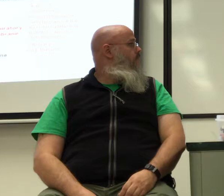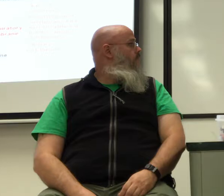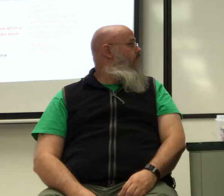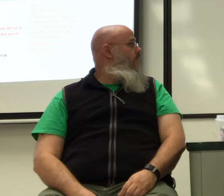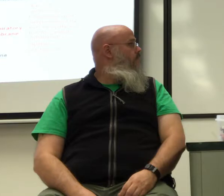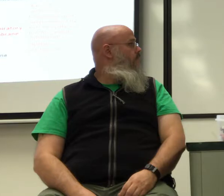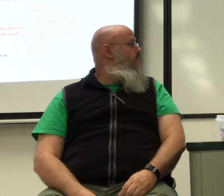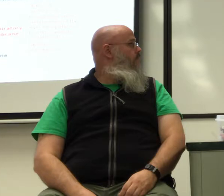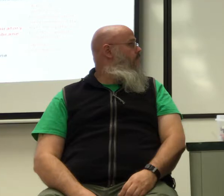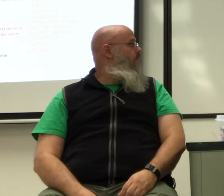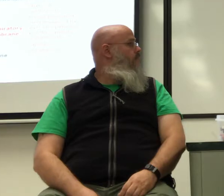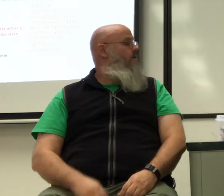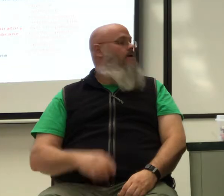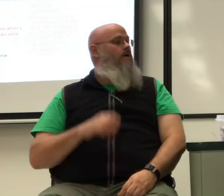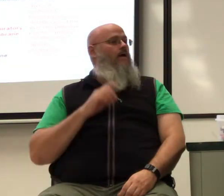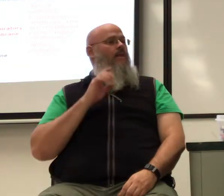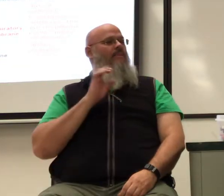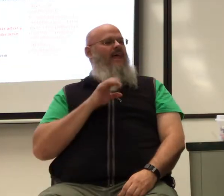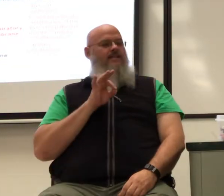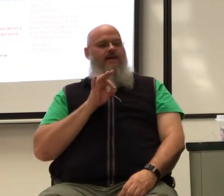Fusing it together.